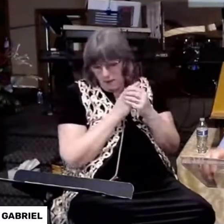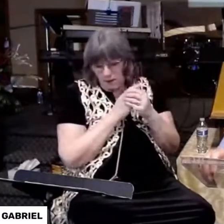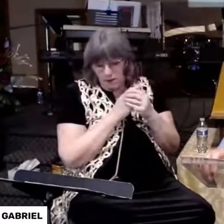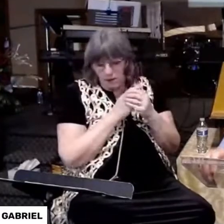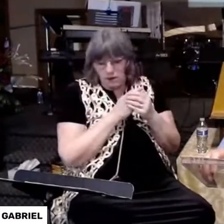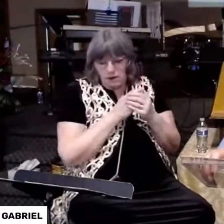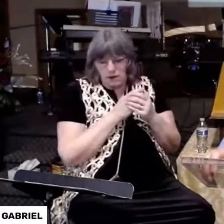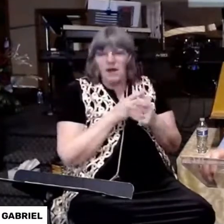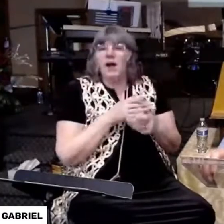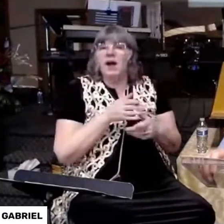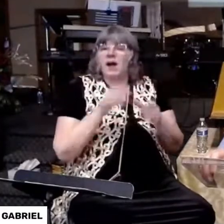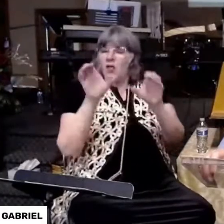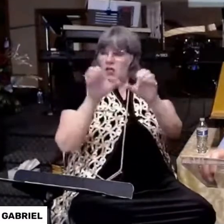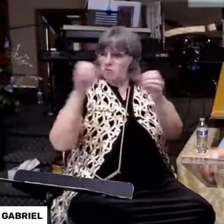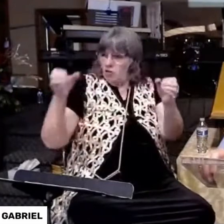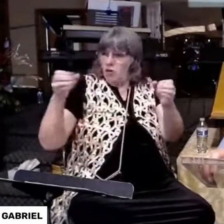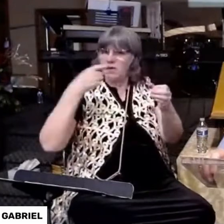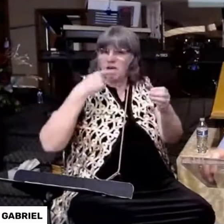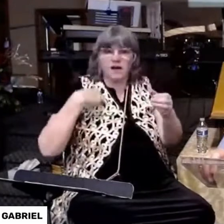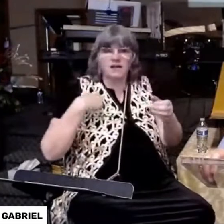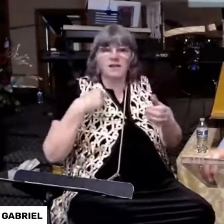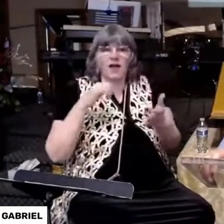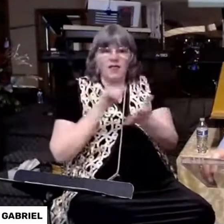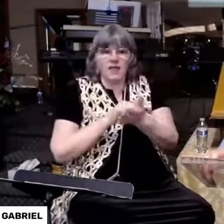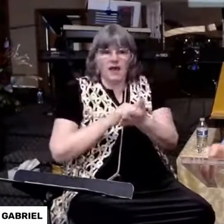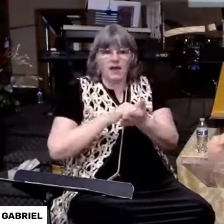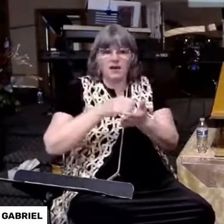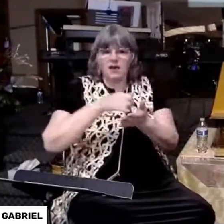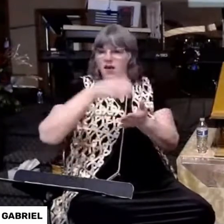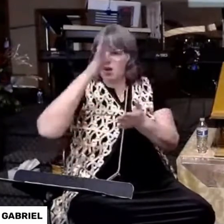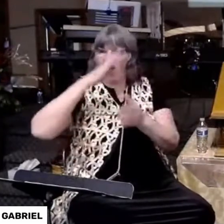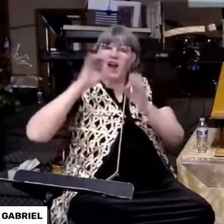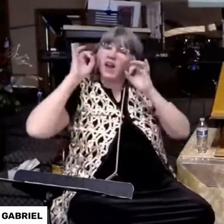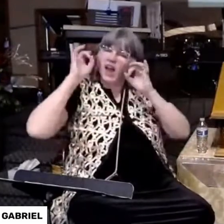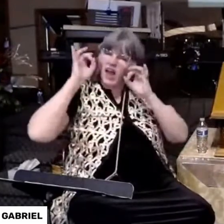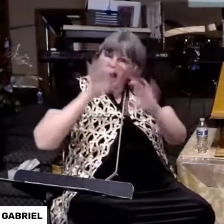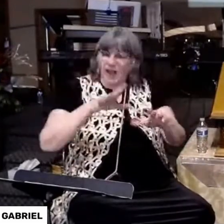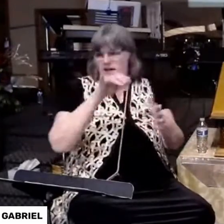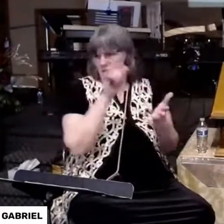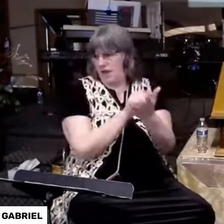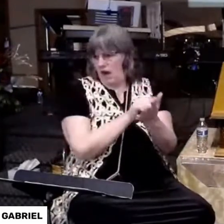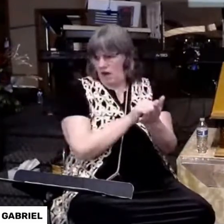The Torah taught us about a God who abhors human sacrifices.